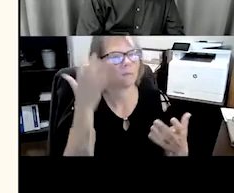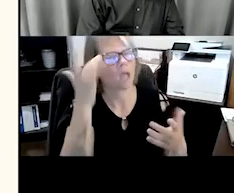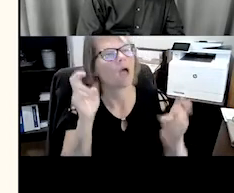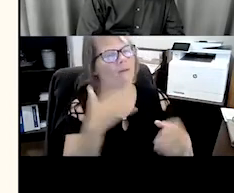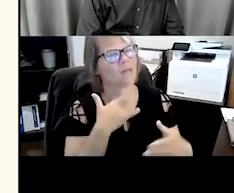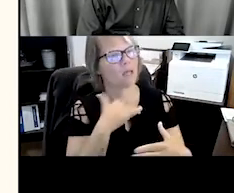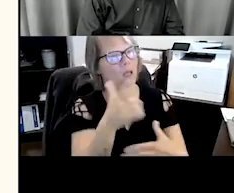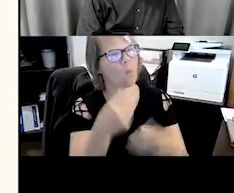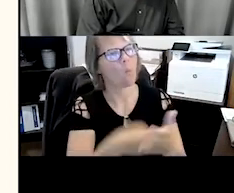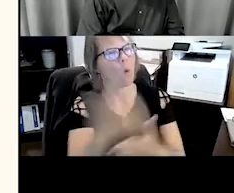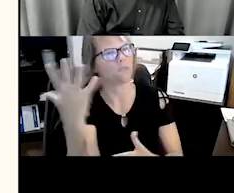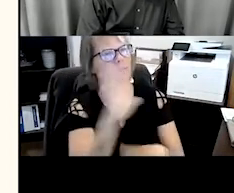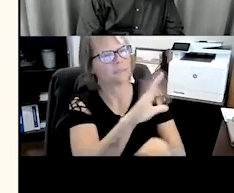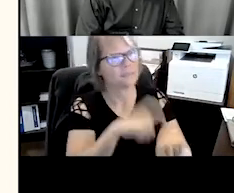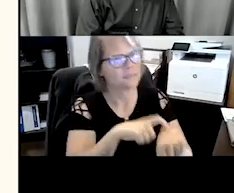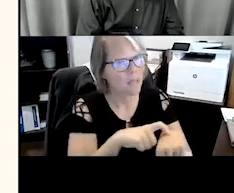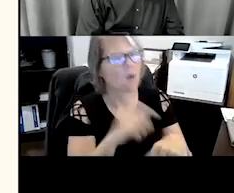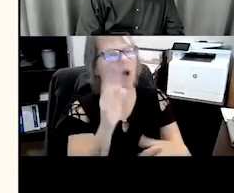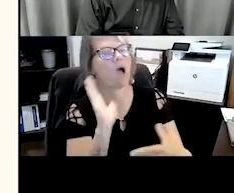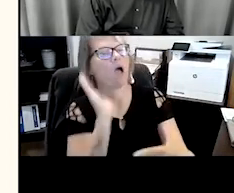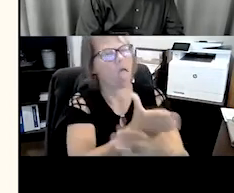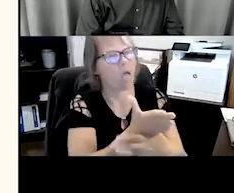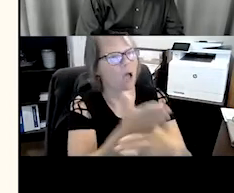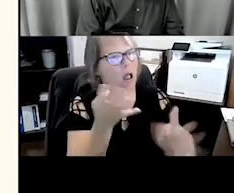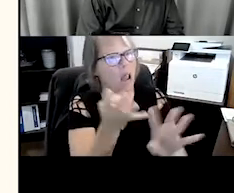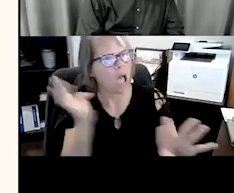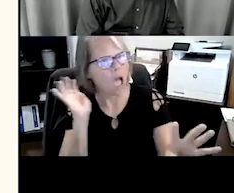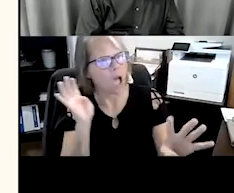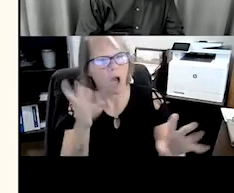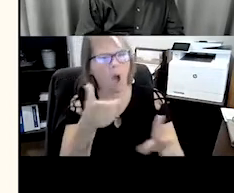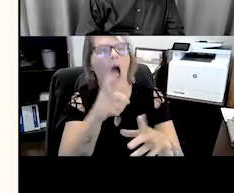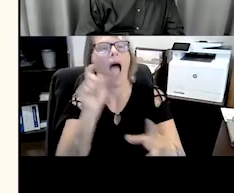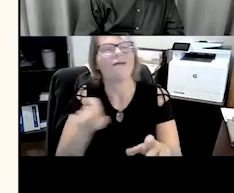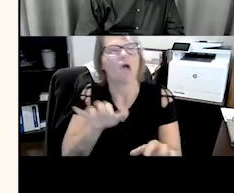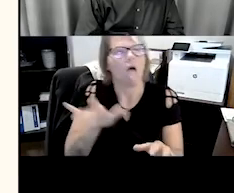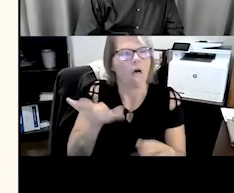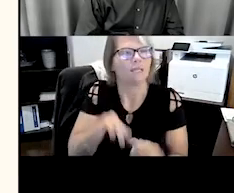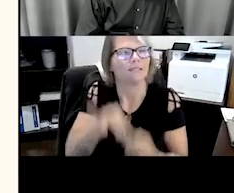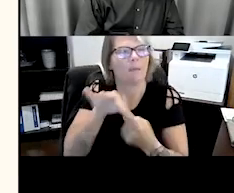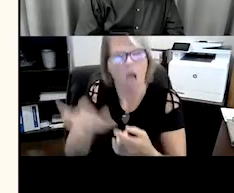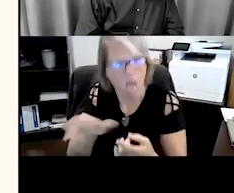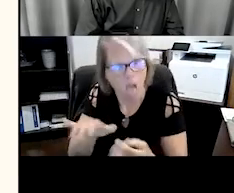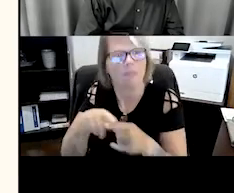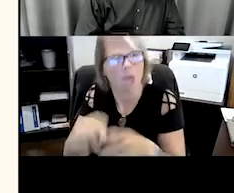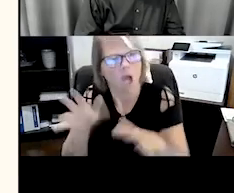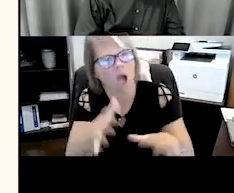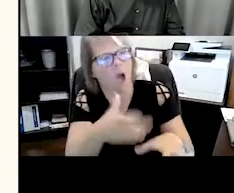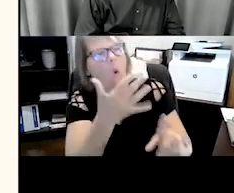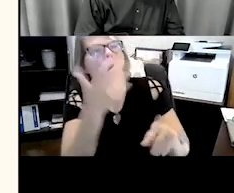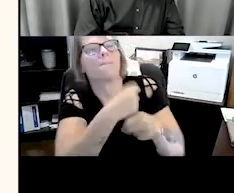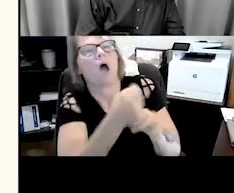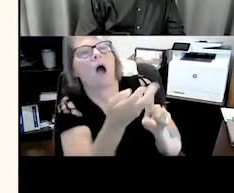Christy says deaf people have a lot of problems going through the drive-through because the workers treat us like we're a waste of their